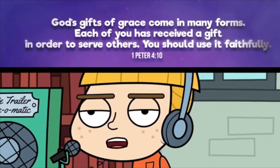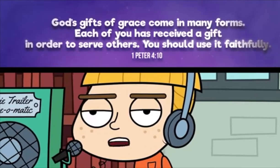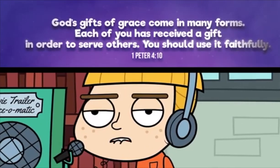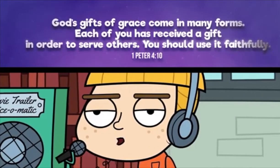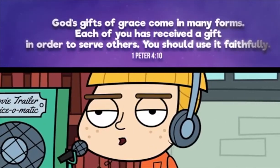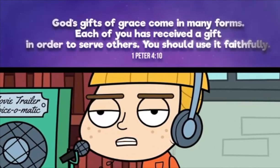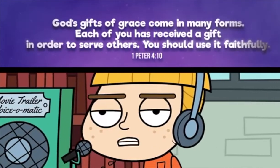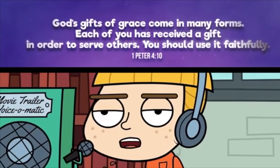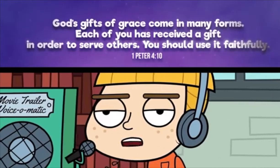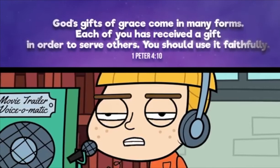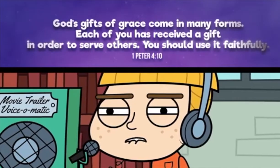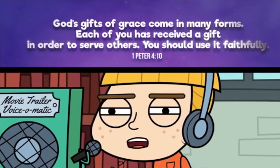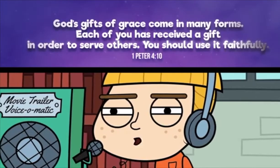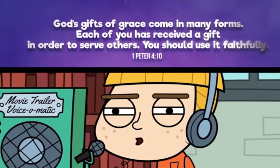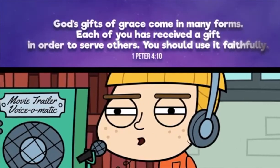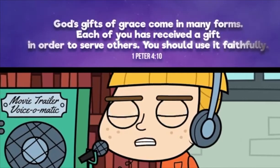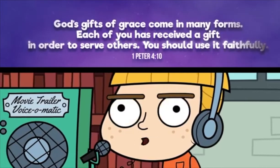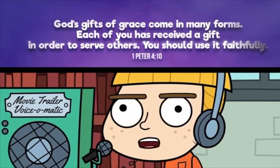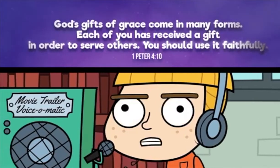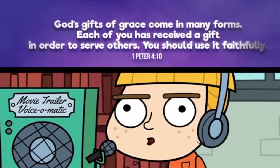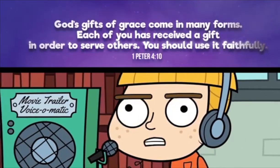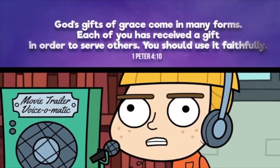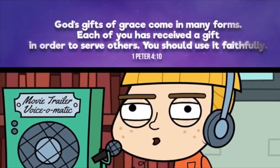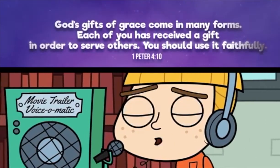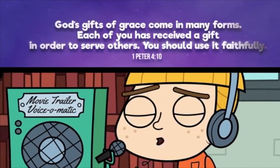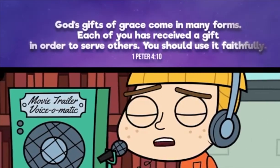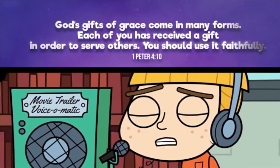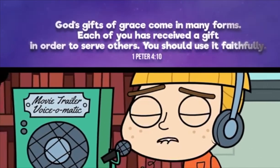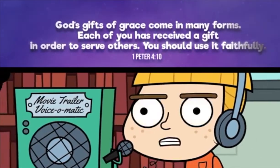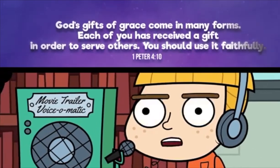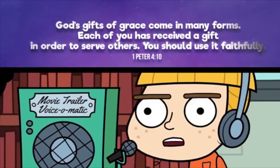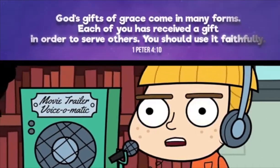Each of you has received a gift in order to serve others. You should use it faithfully.